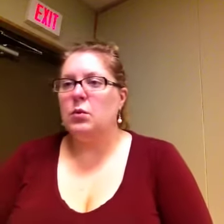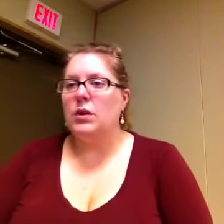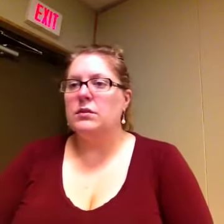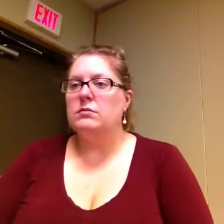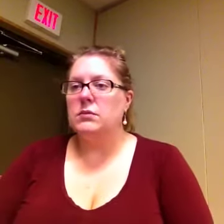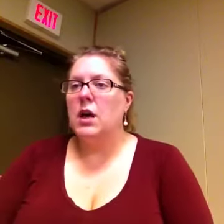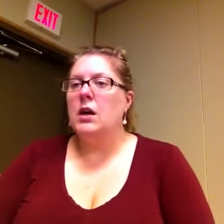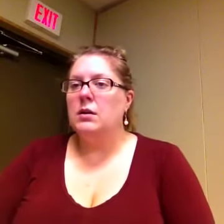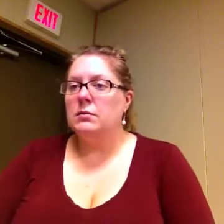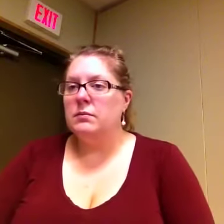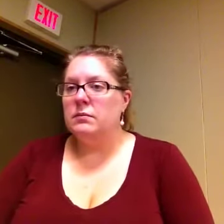1.